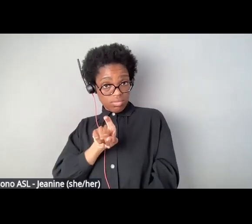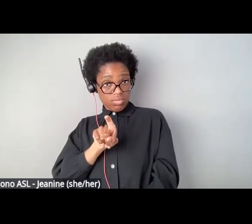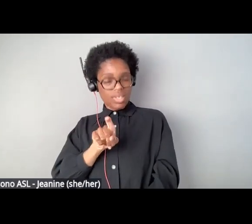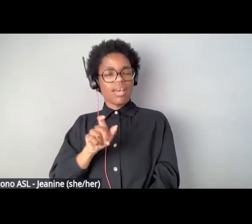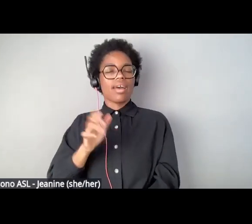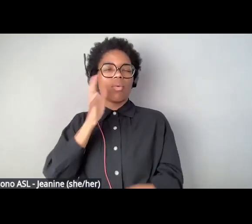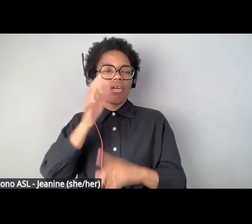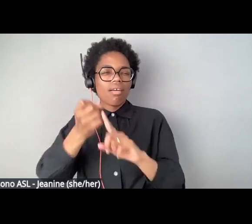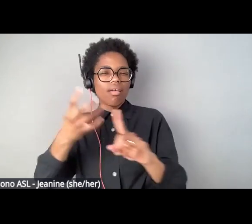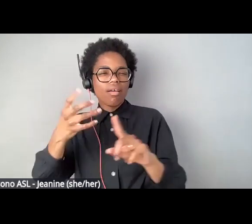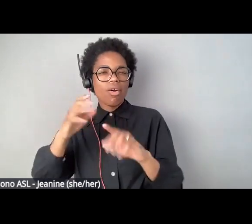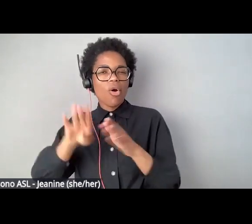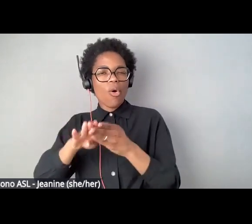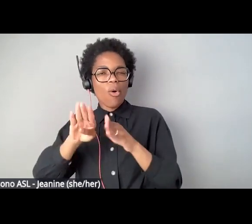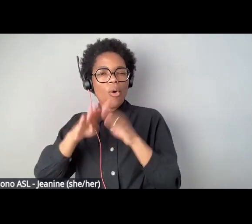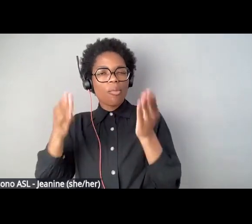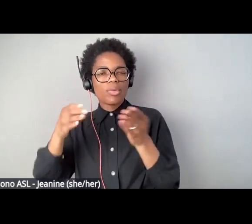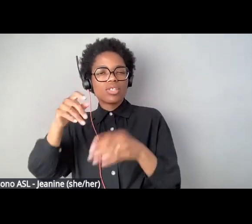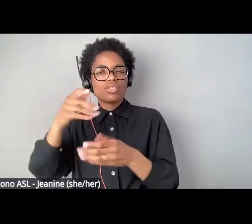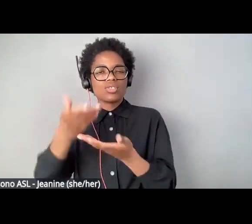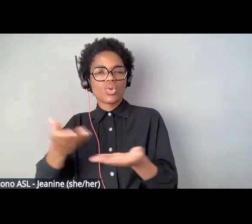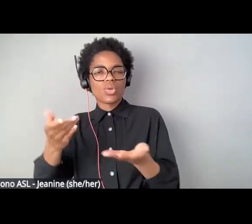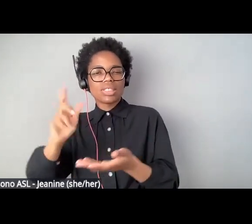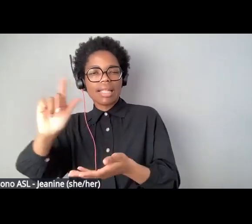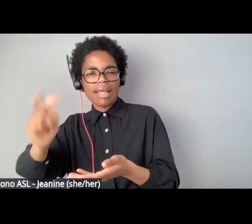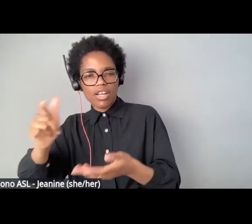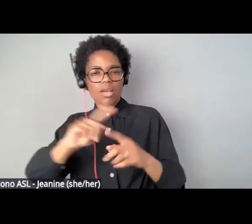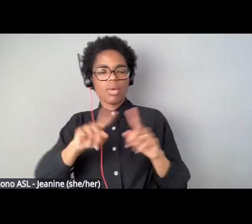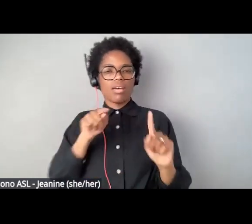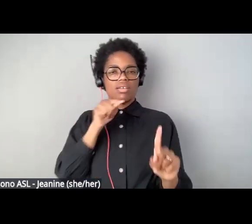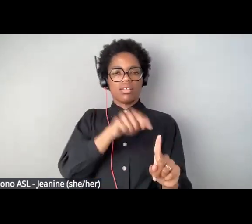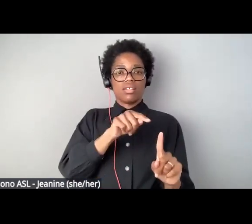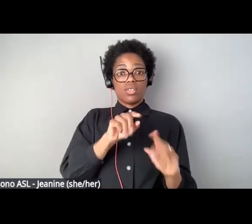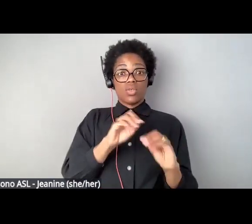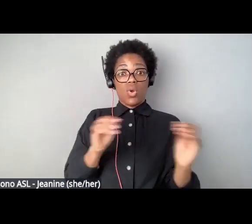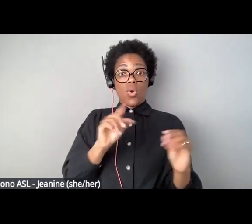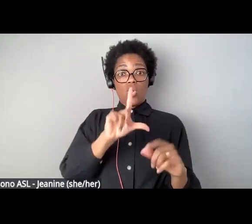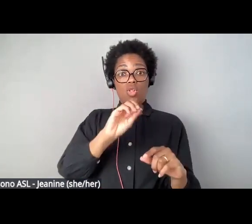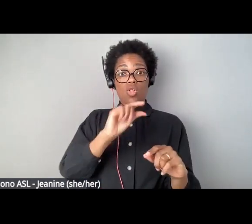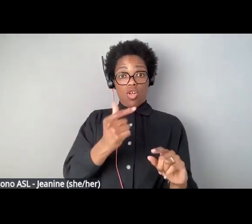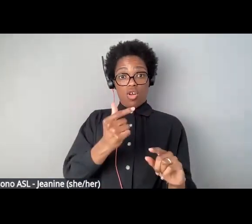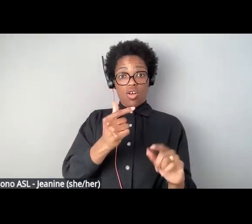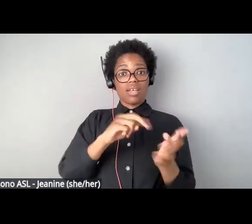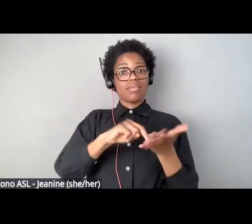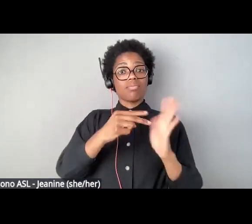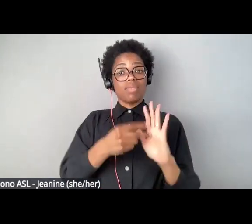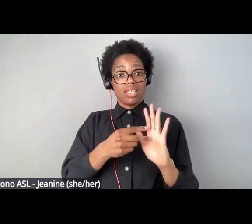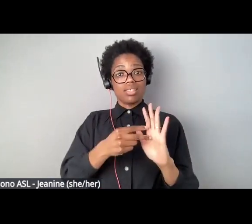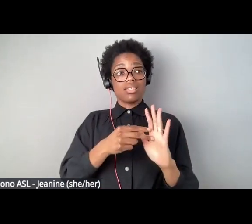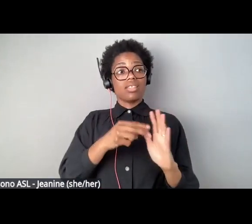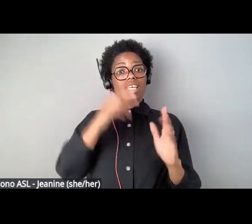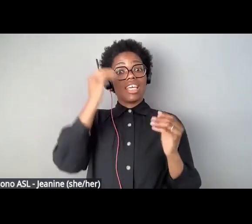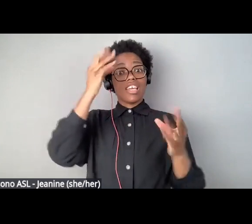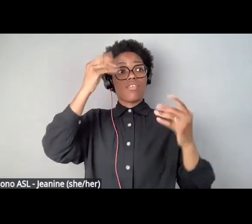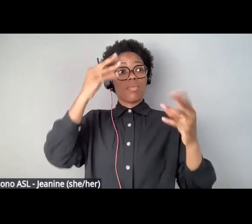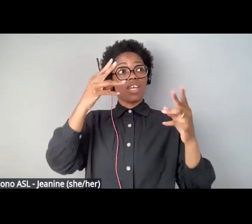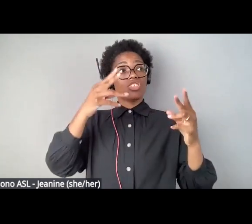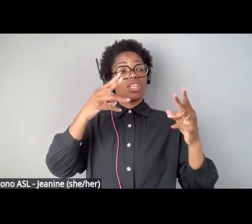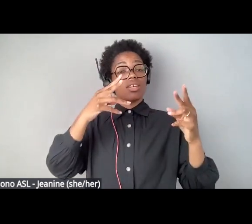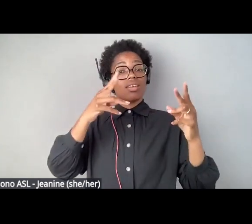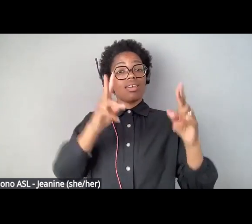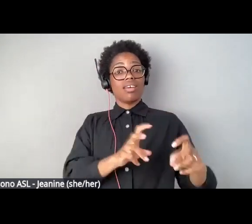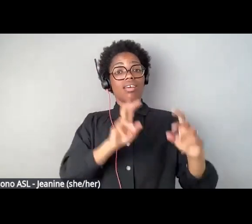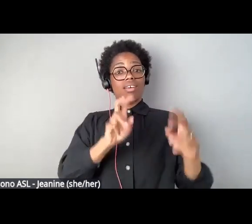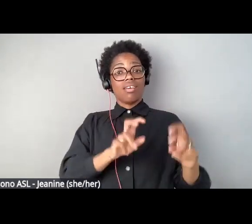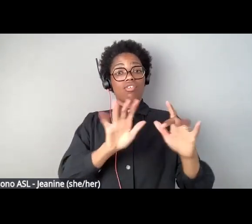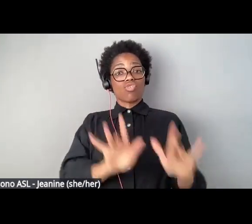later. The no log policy is very important. This means the VPN isn't recording, logging your information every time you use it to